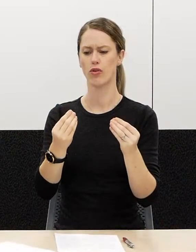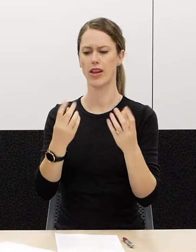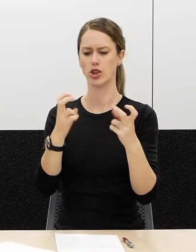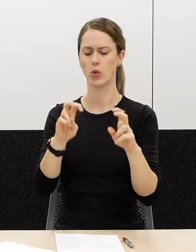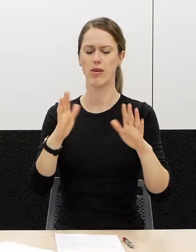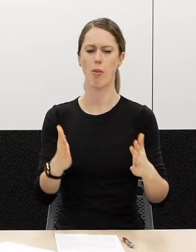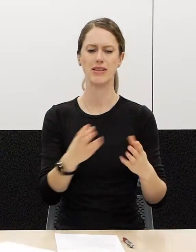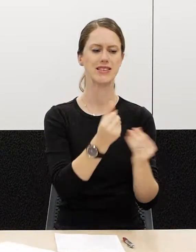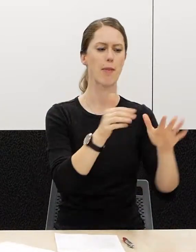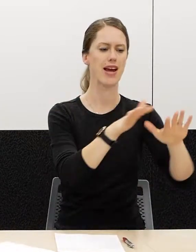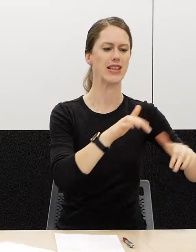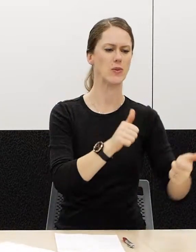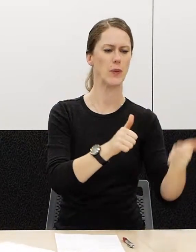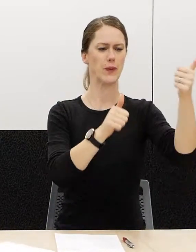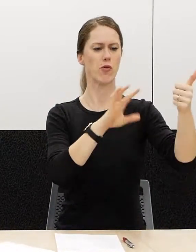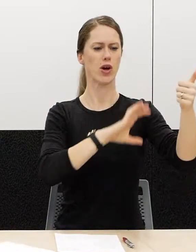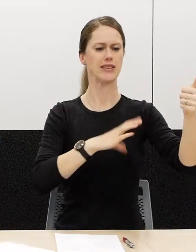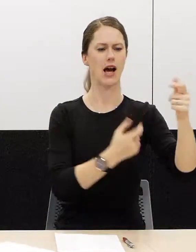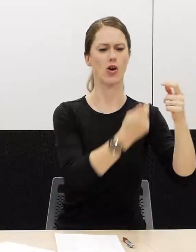New Zealanders?